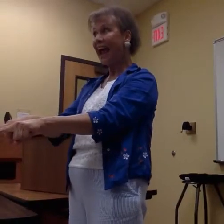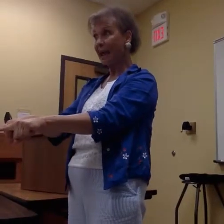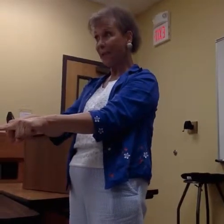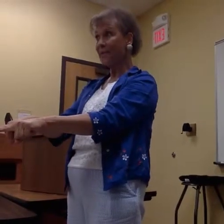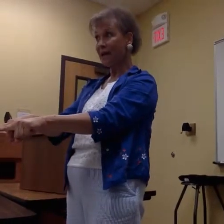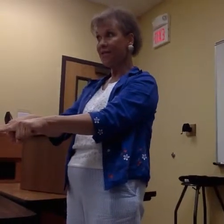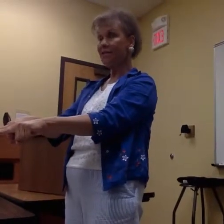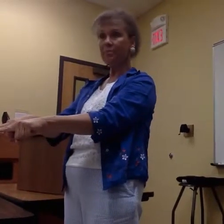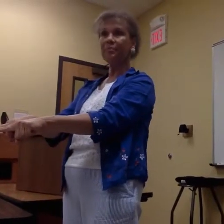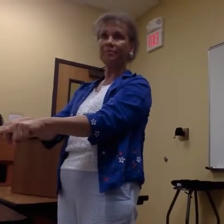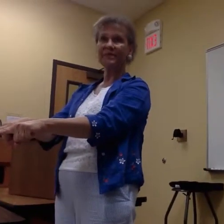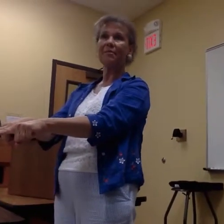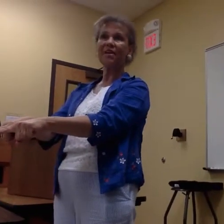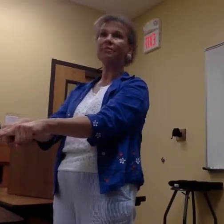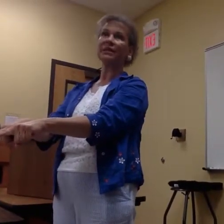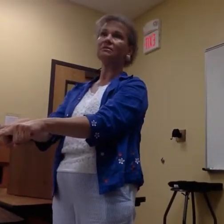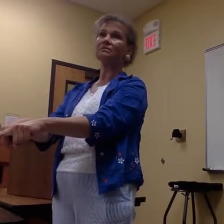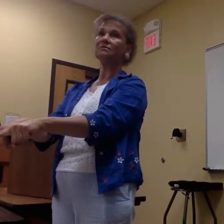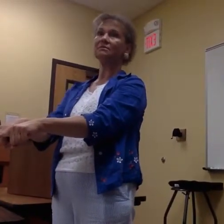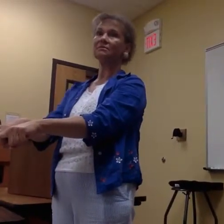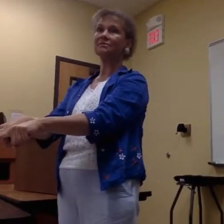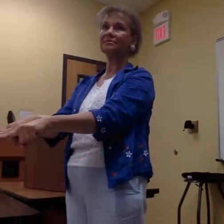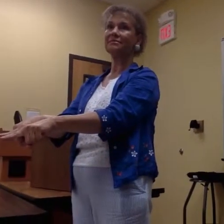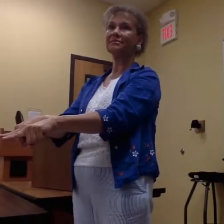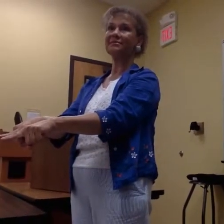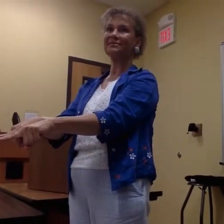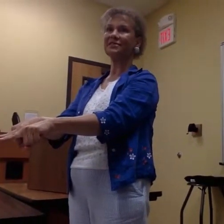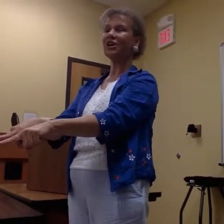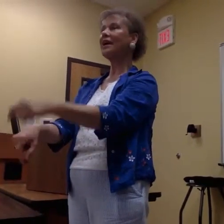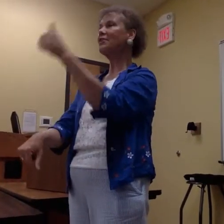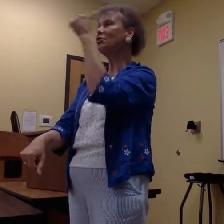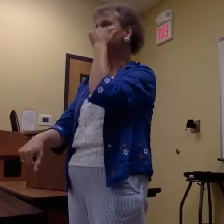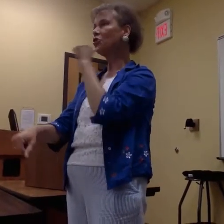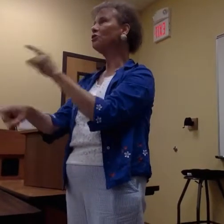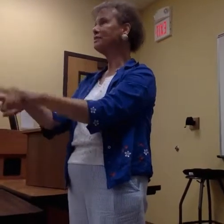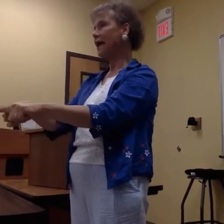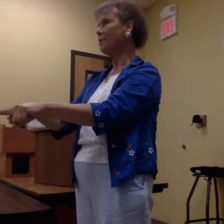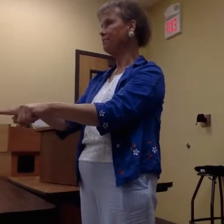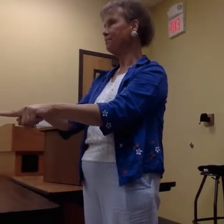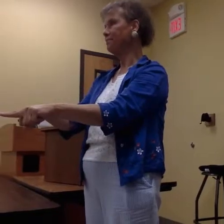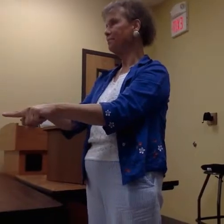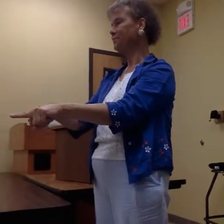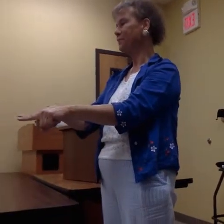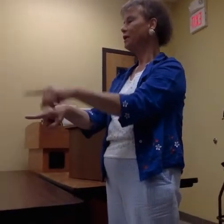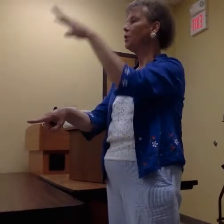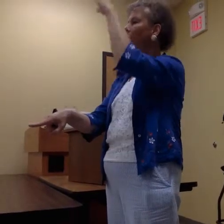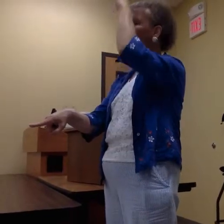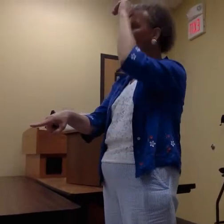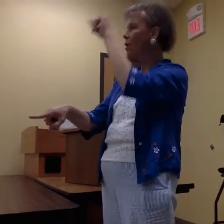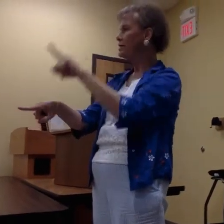family, right? Girl, same. Boy, same would be